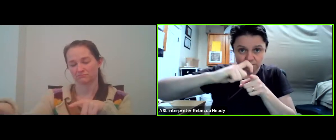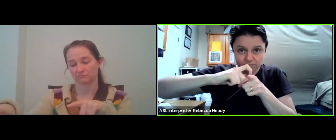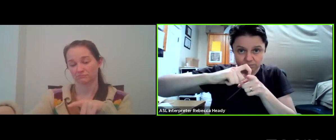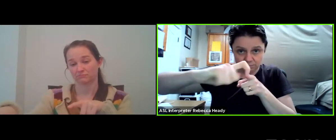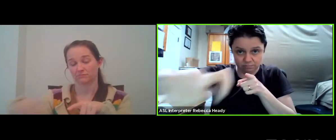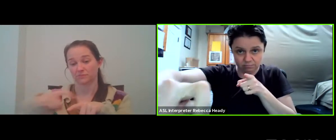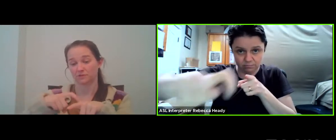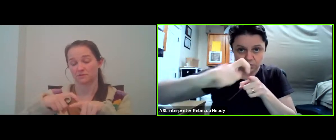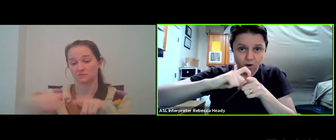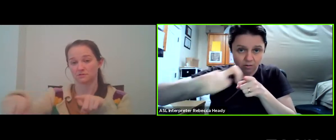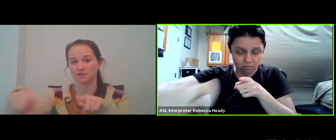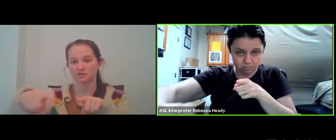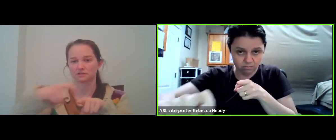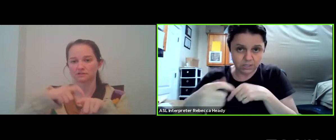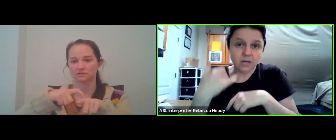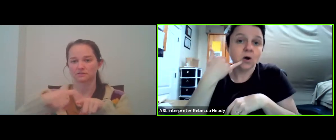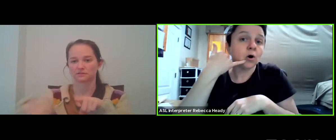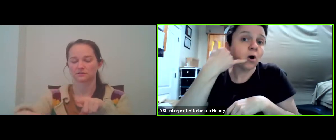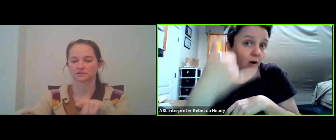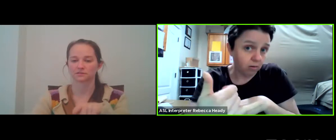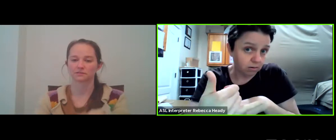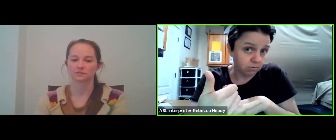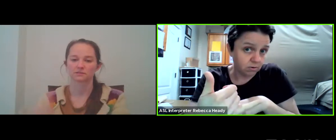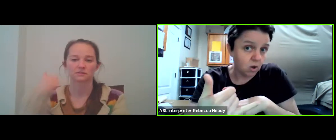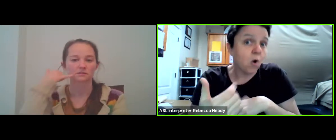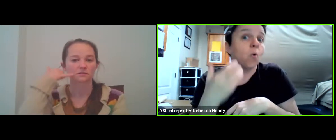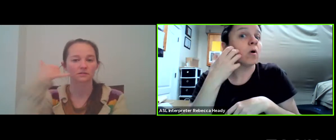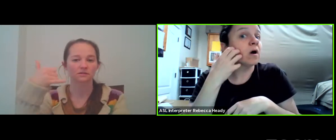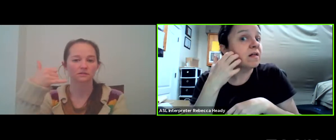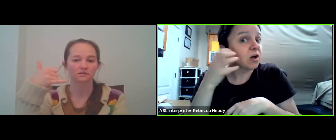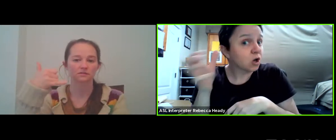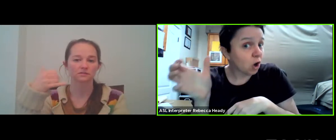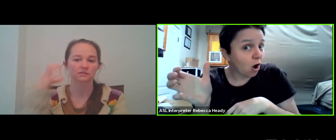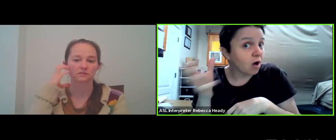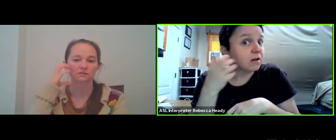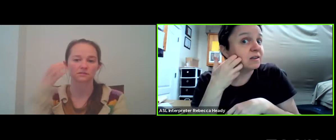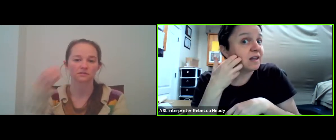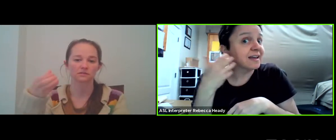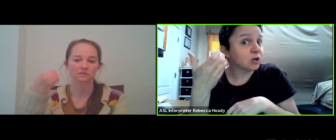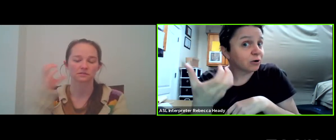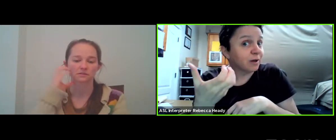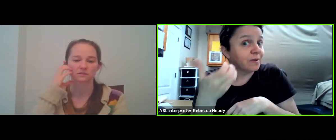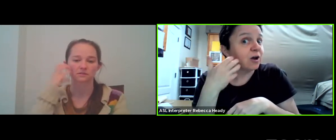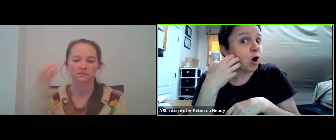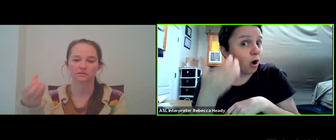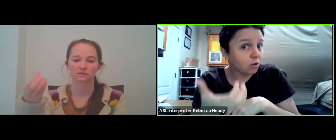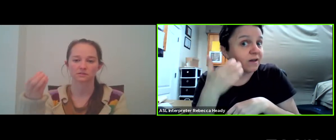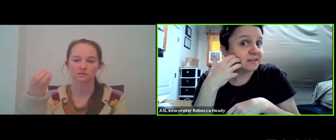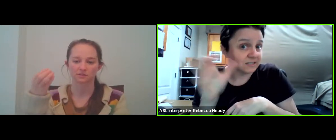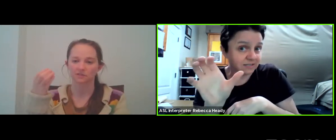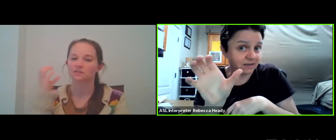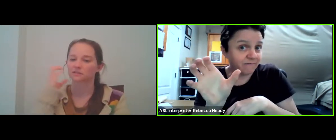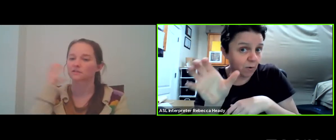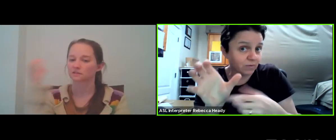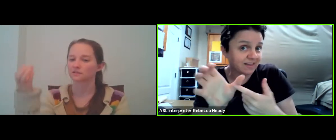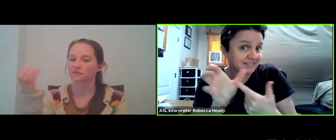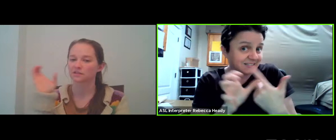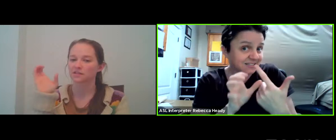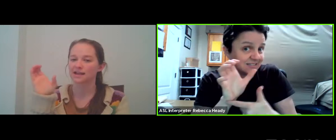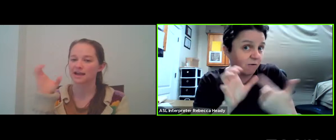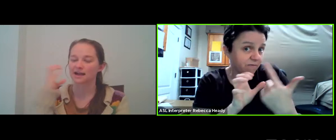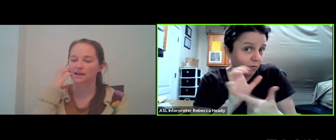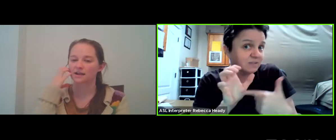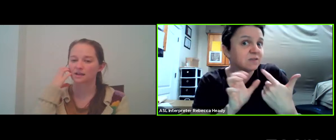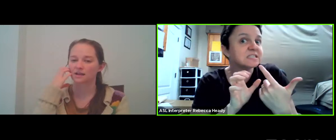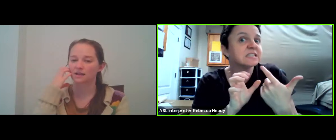out. Okay. Call. Or call, like give me a call, like this is a phone, like